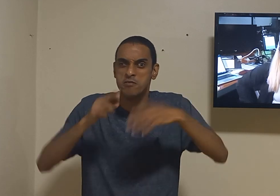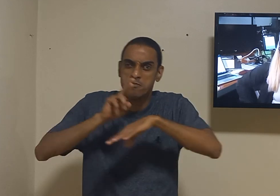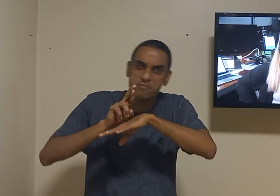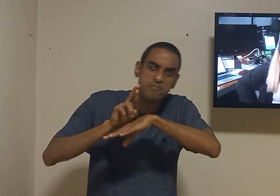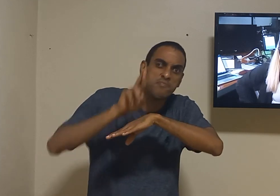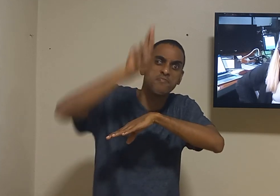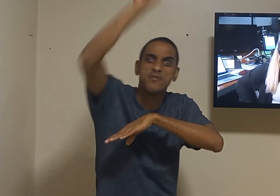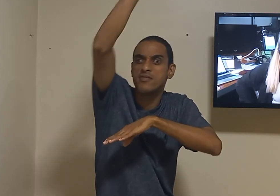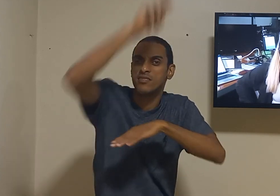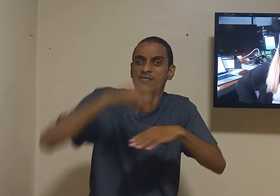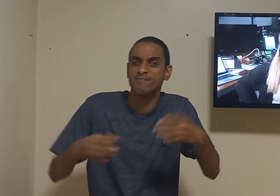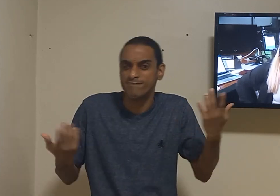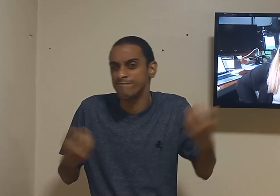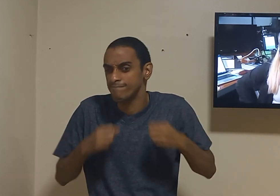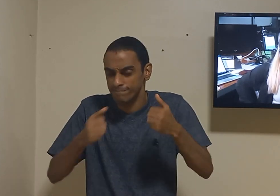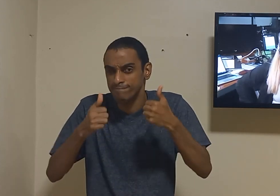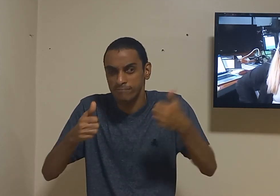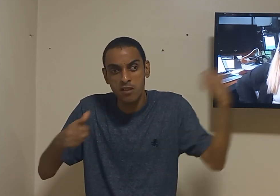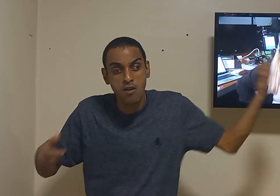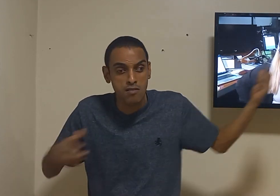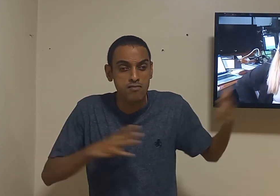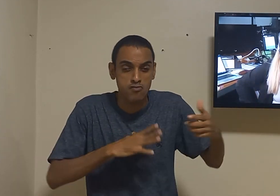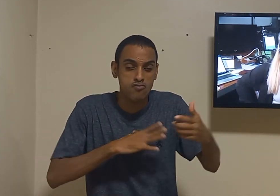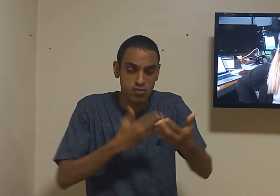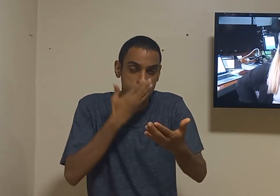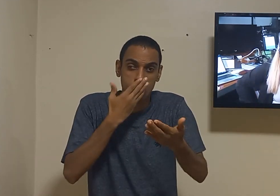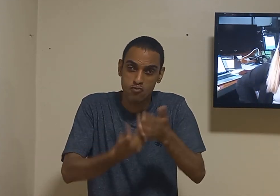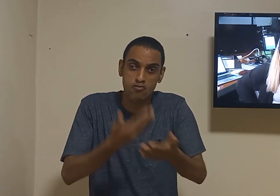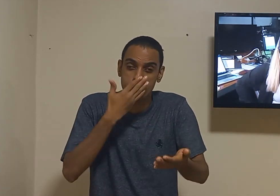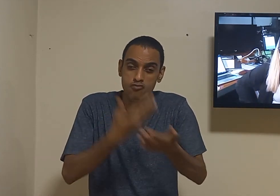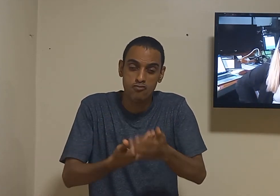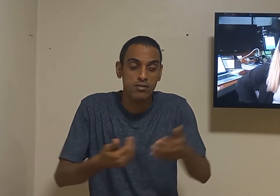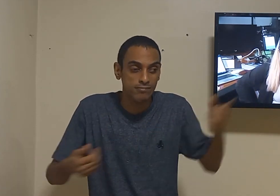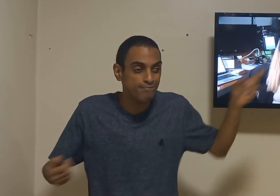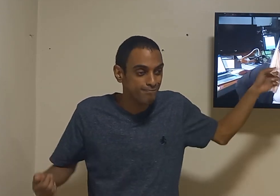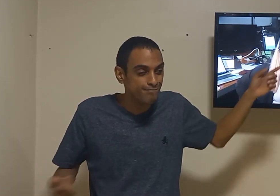accounts. We'll be back on the air on Monday to cover the outbound powered flyby burn, which